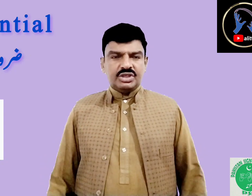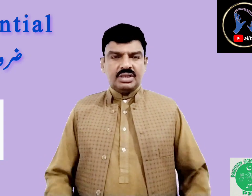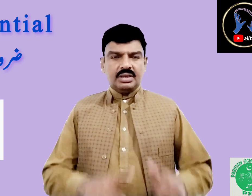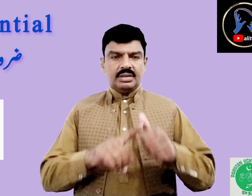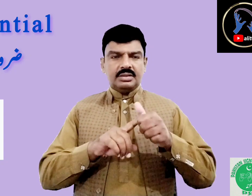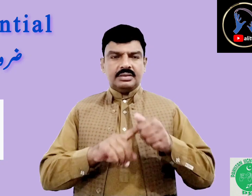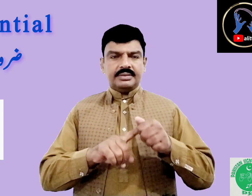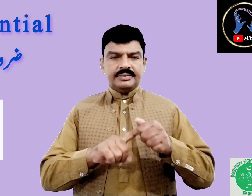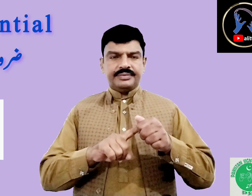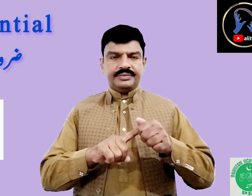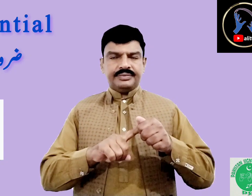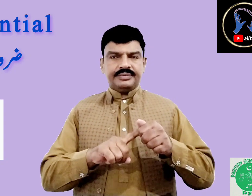essential